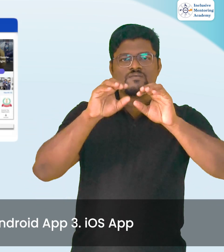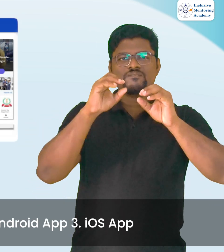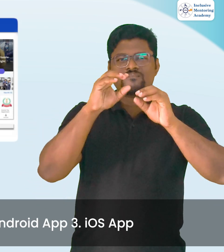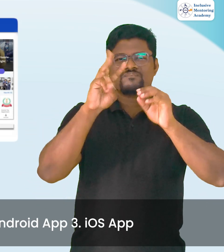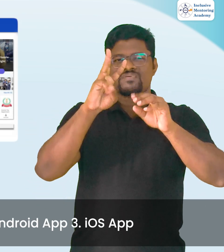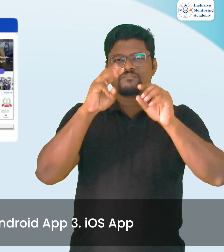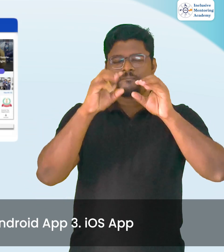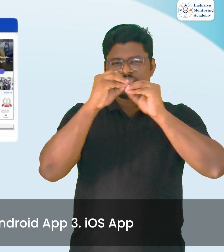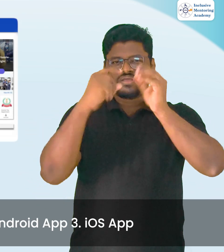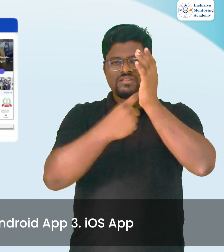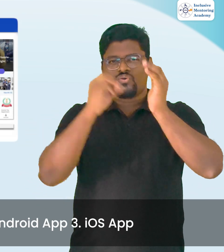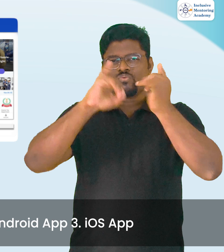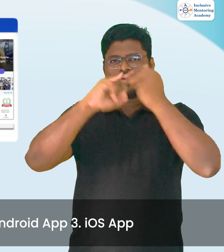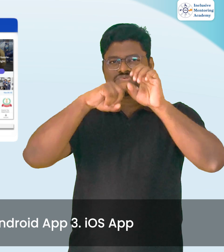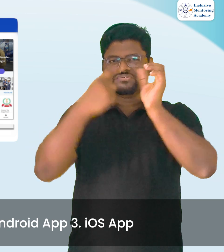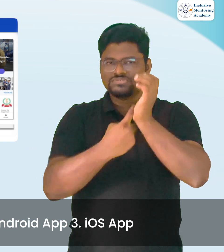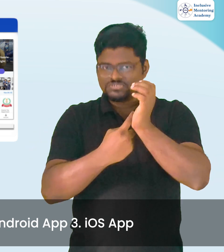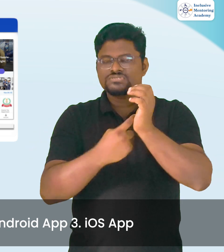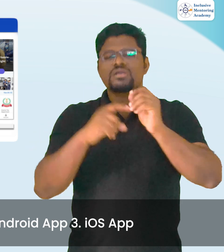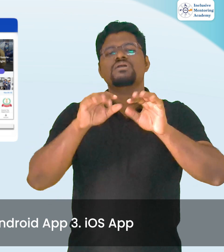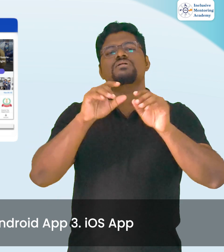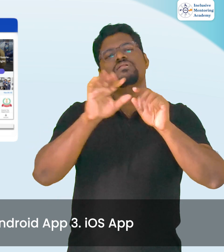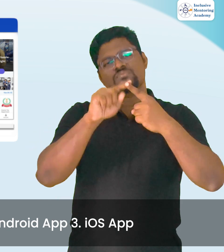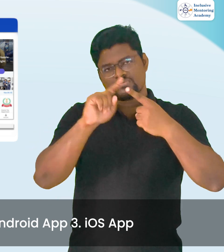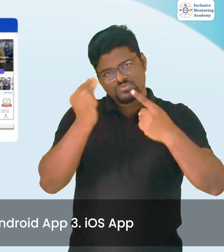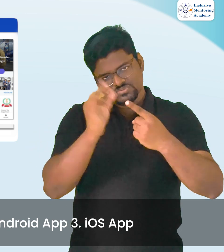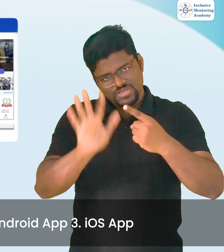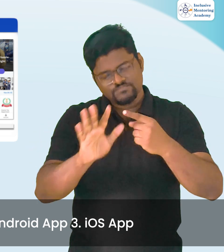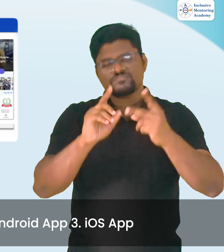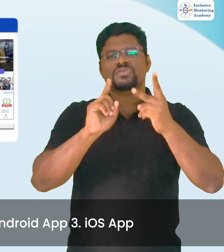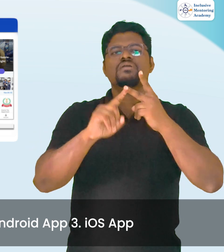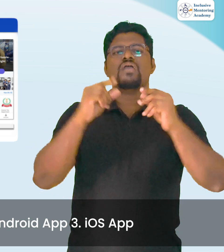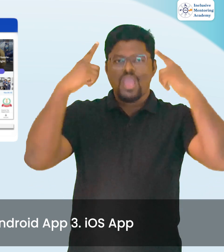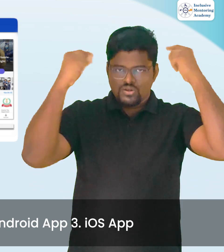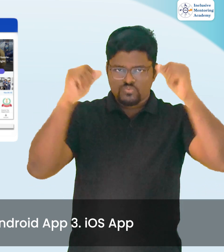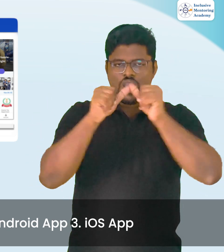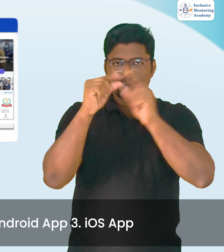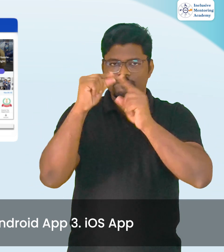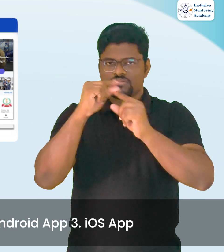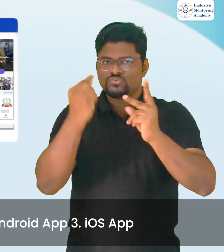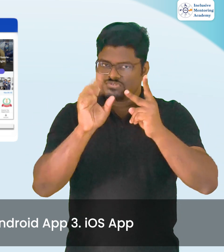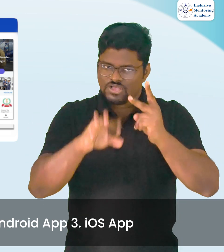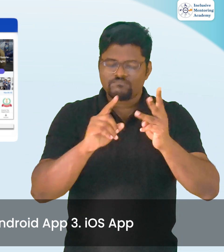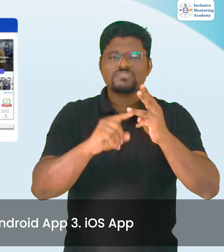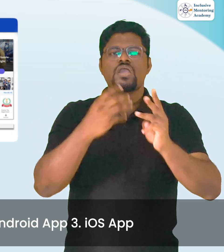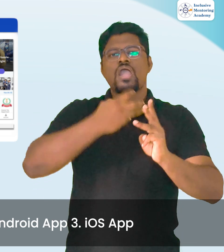Number 1. Website browser. Number 2. Android app. Number